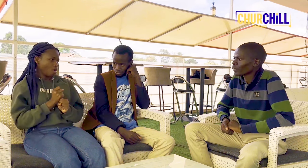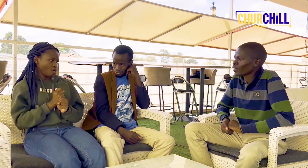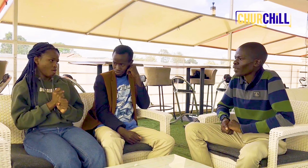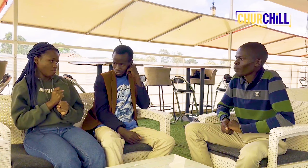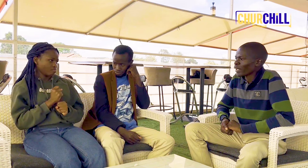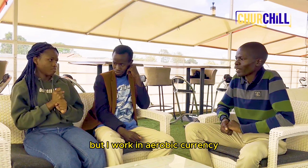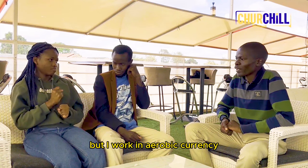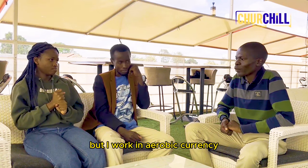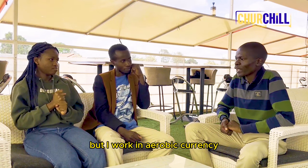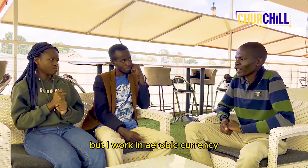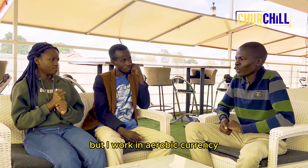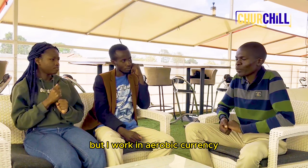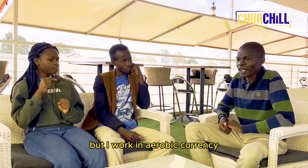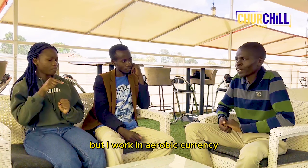But I work in Nairobi currently.